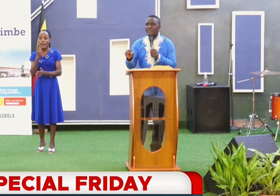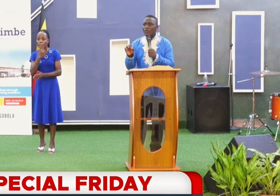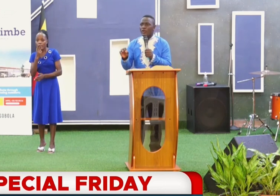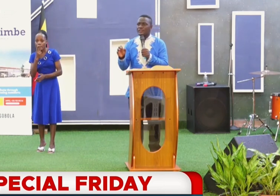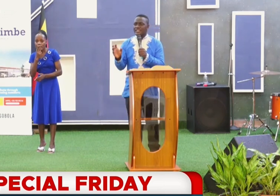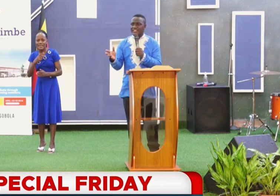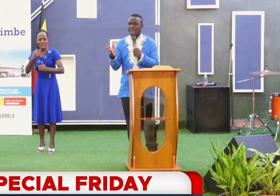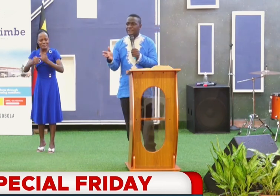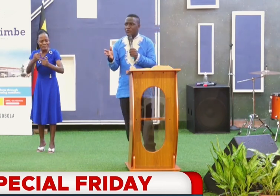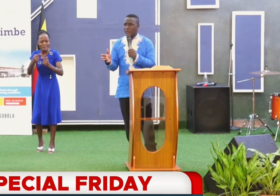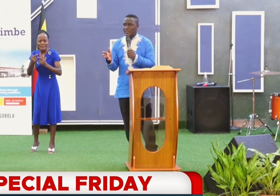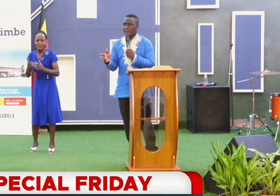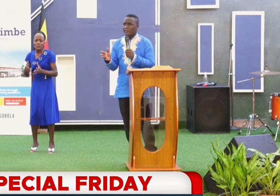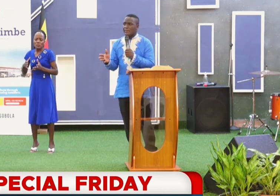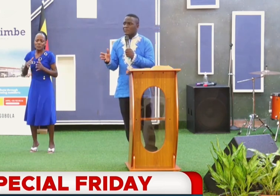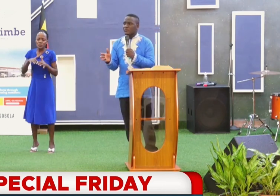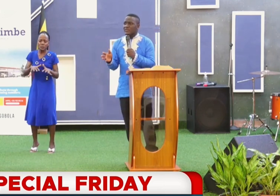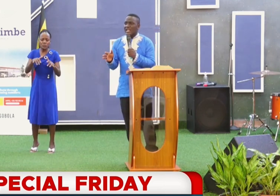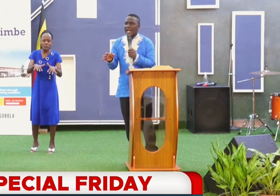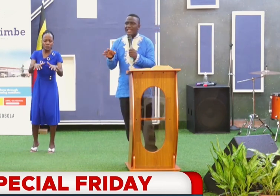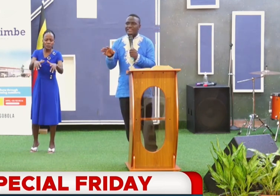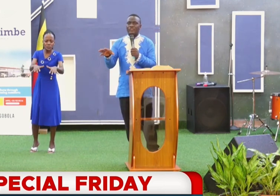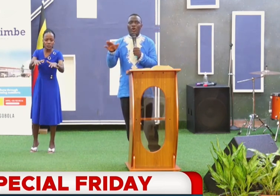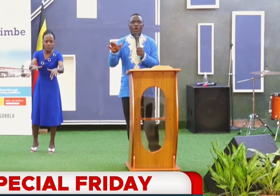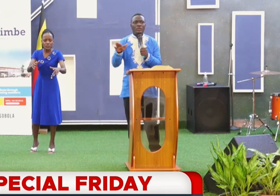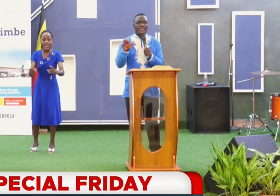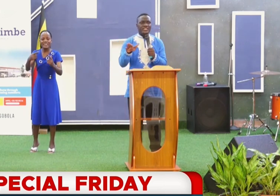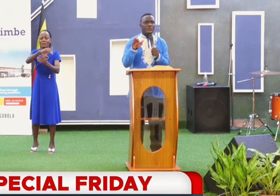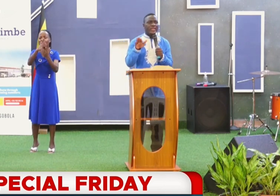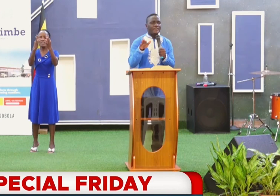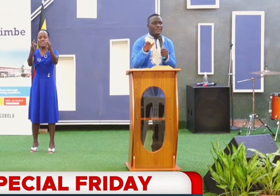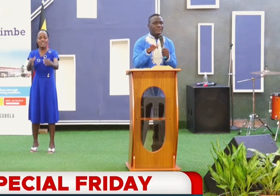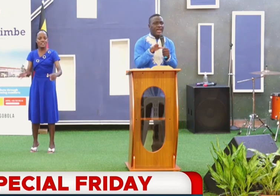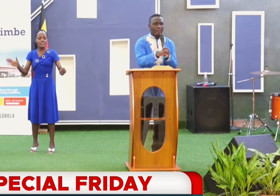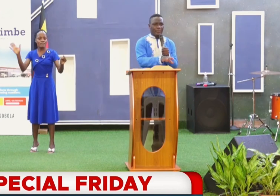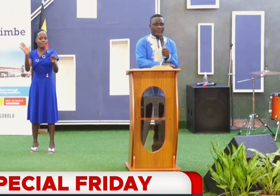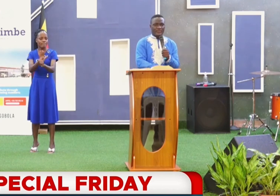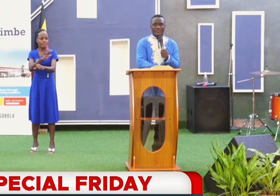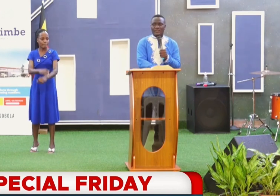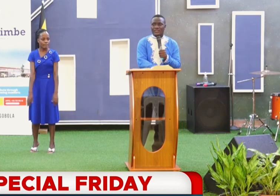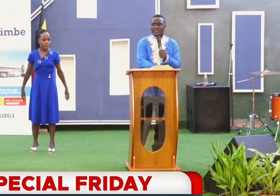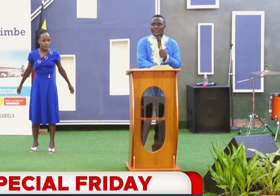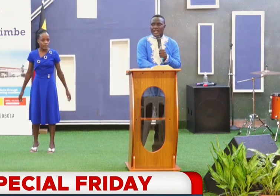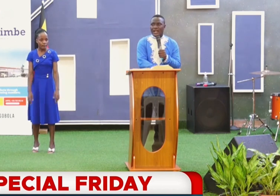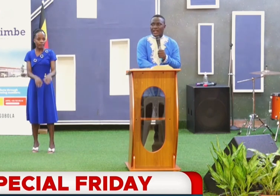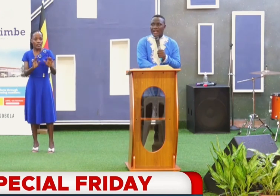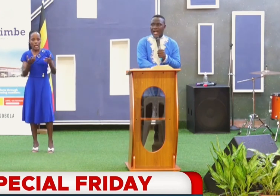And the oil started flowing until all things were filled